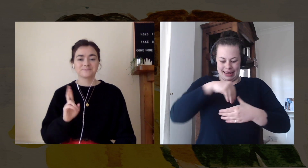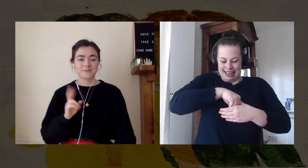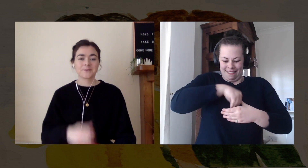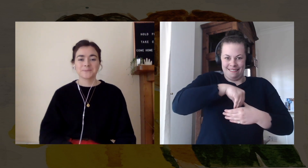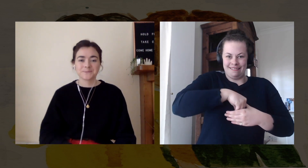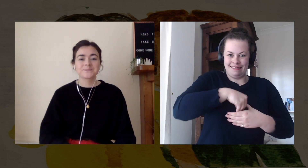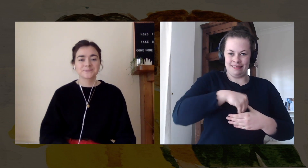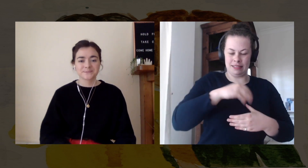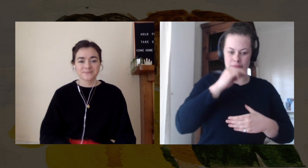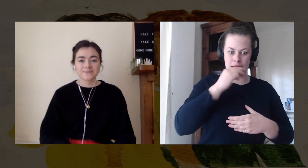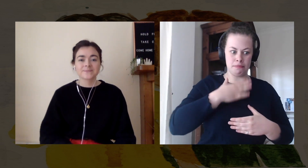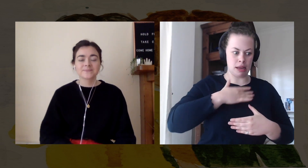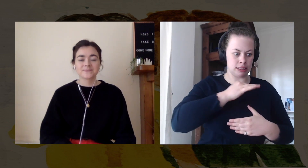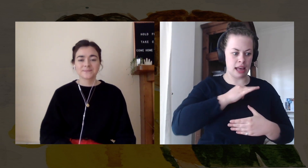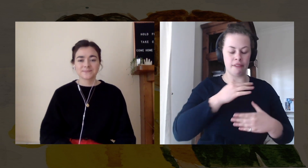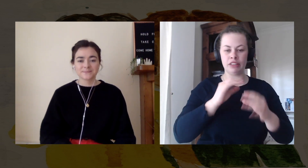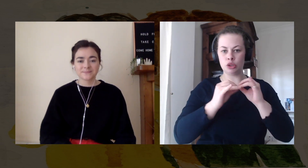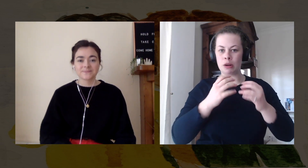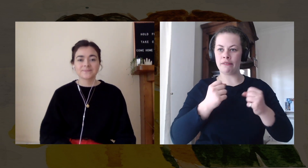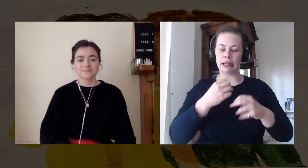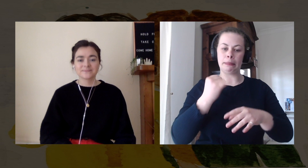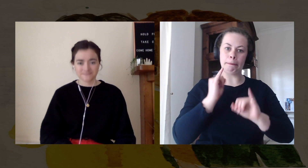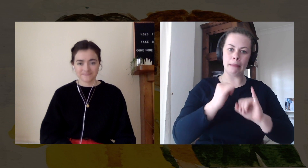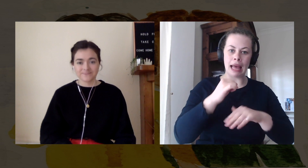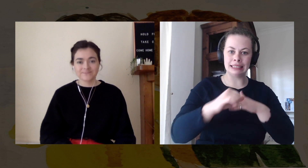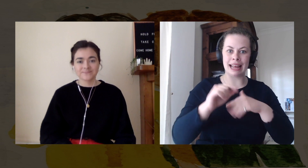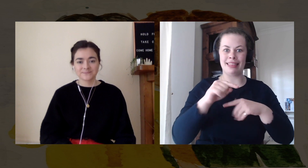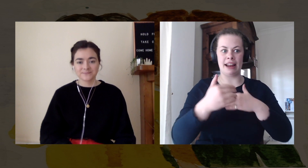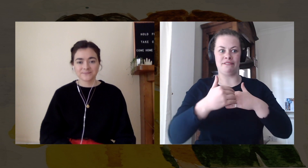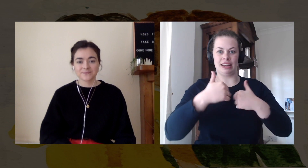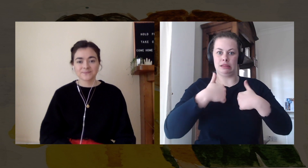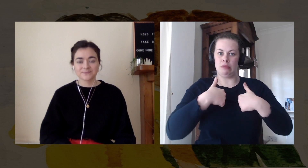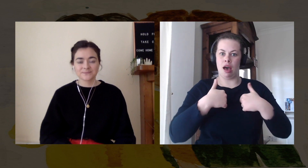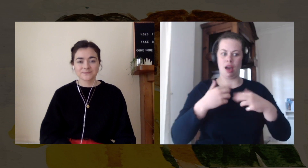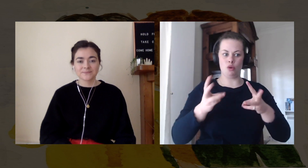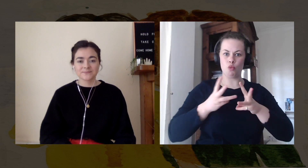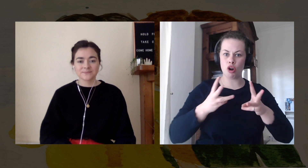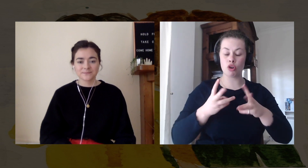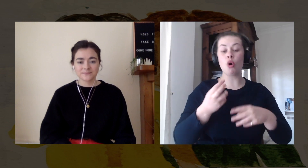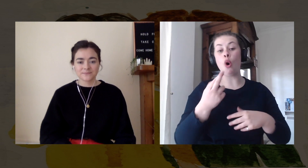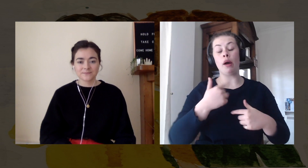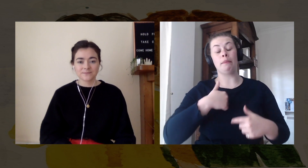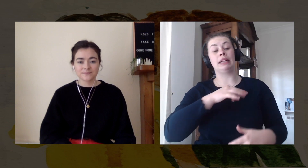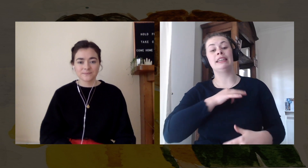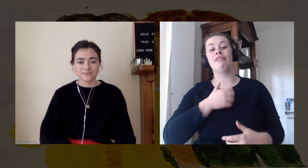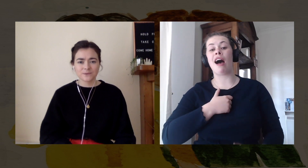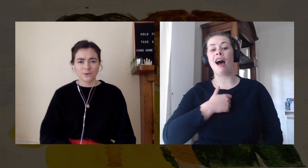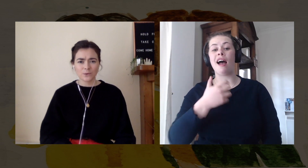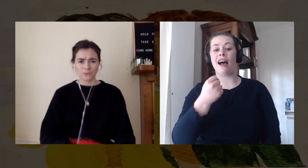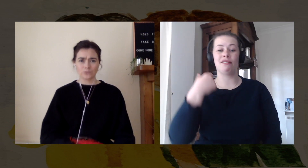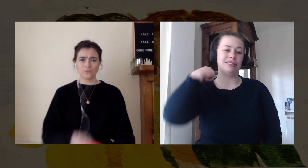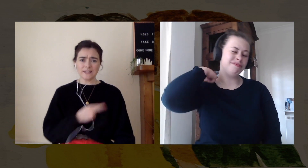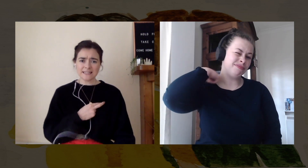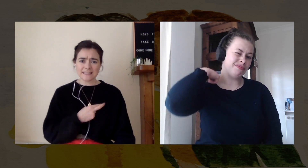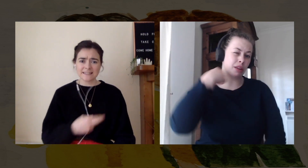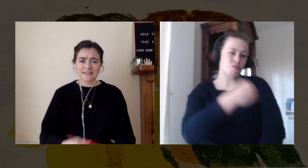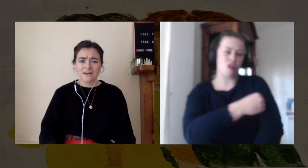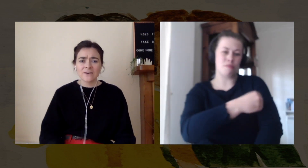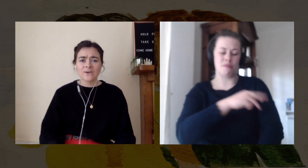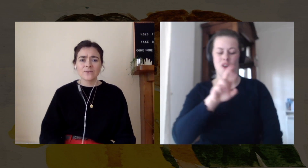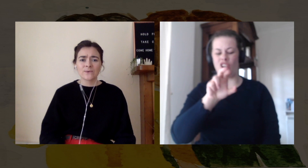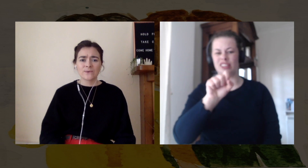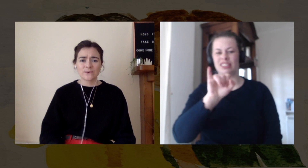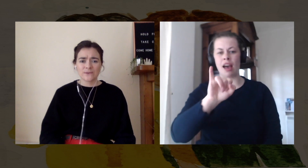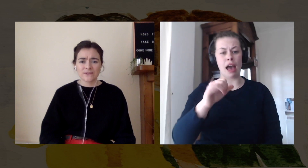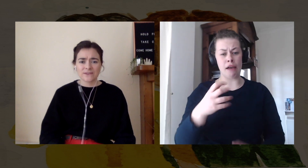day and that affects things. Or for me, I've got RSI, repetitive strain injury. Yeah, I do. I've had it since I was I'd say 12 or 13.